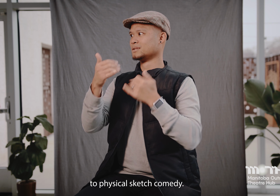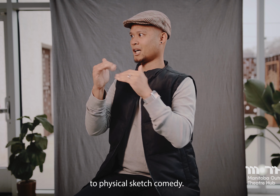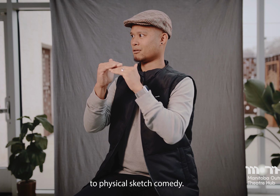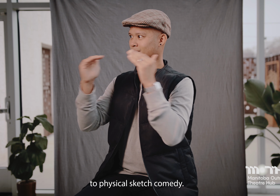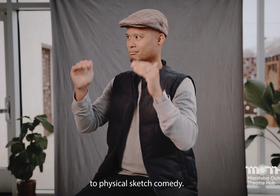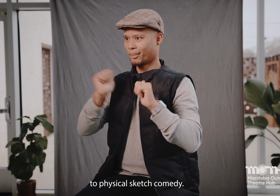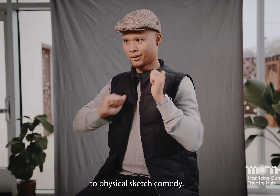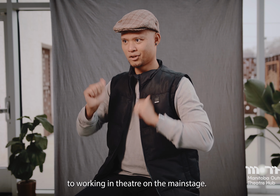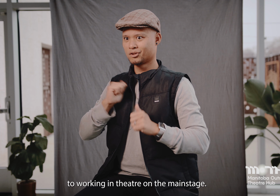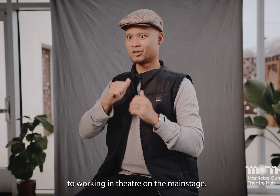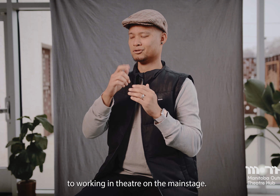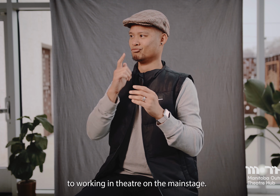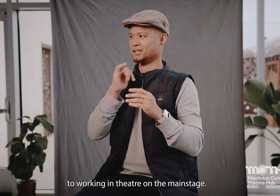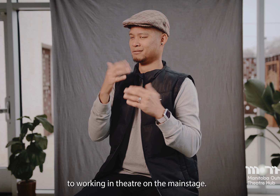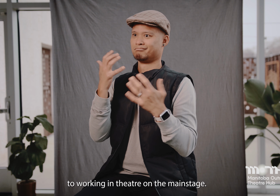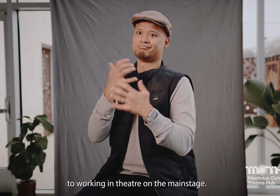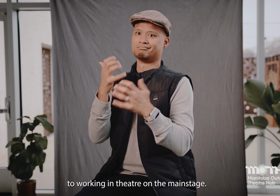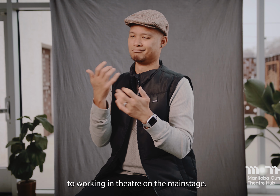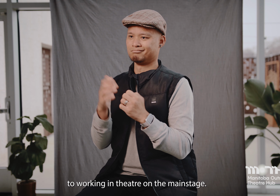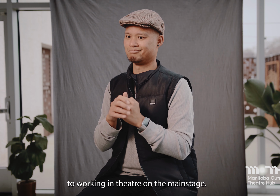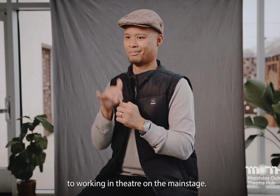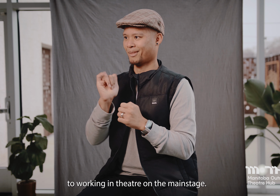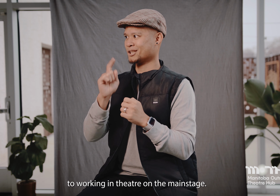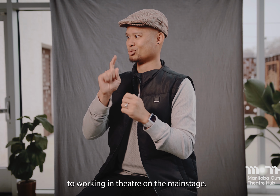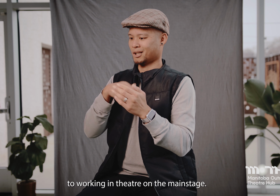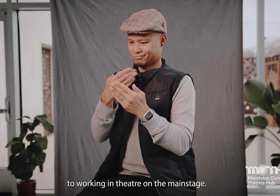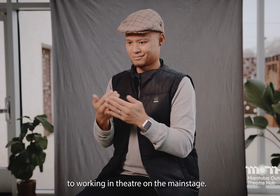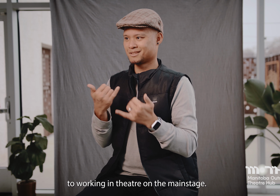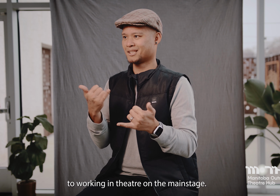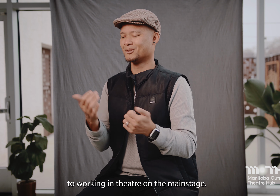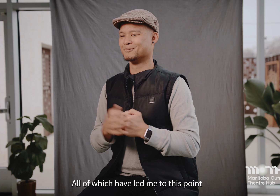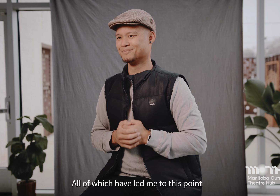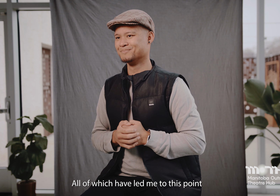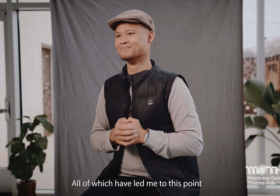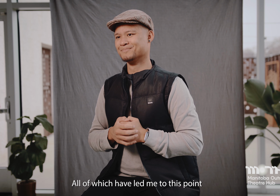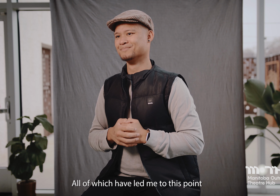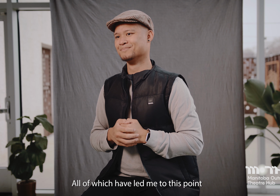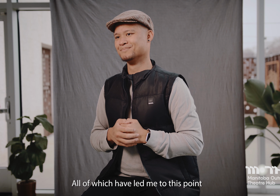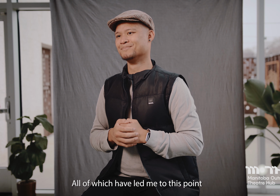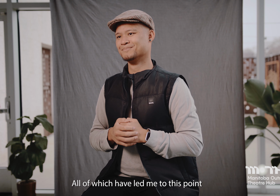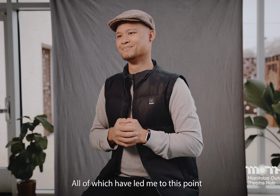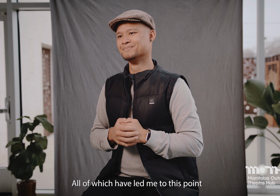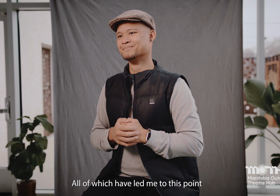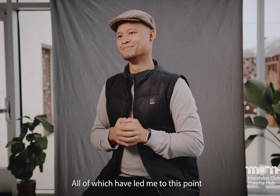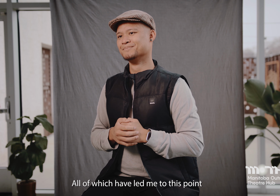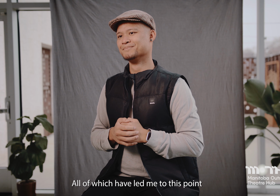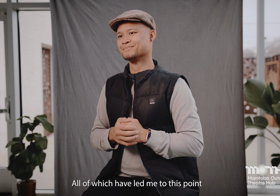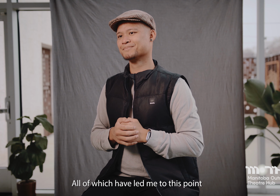to working in theatre on the main stage. All of which have led me to this moment.